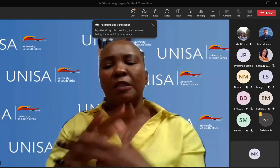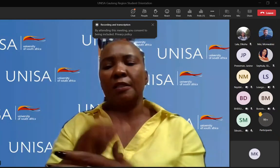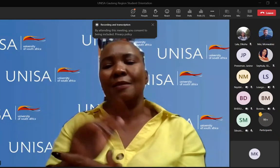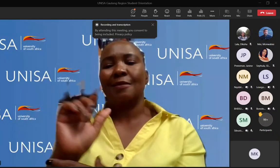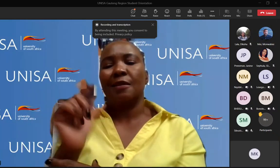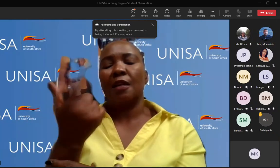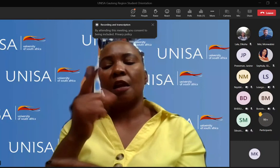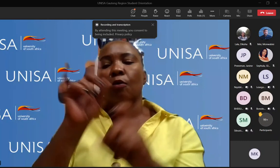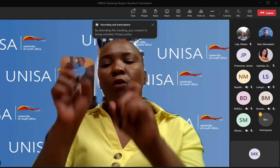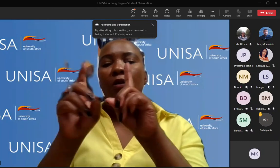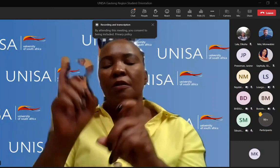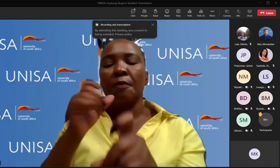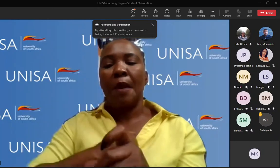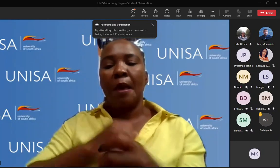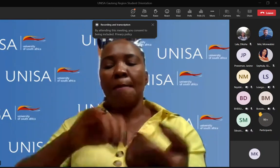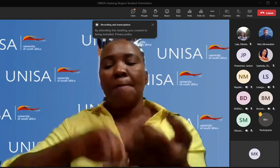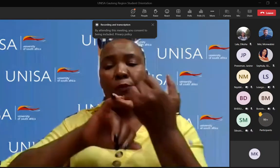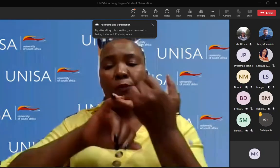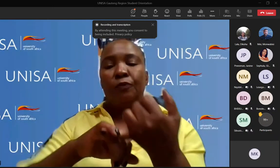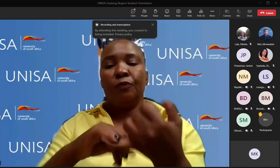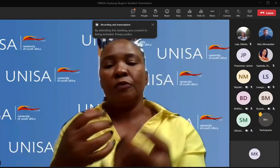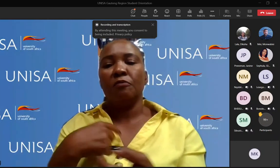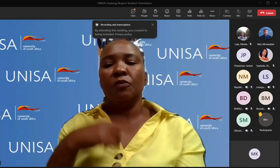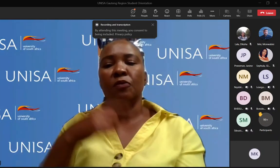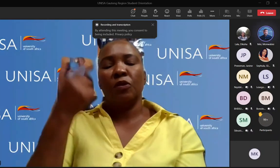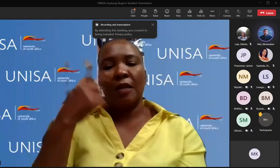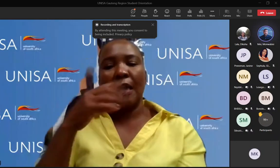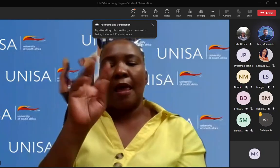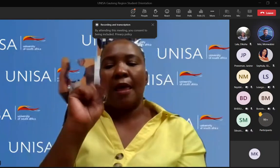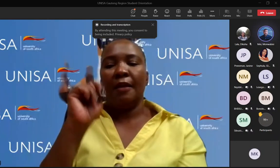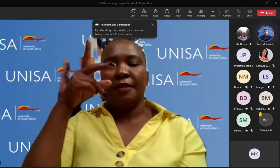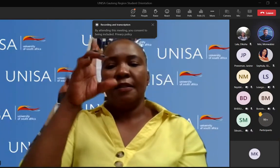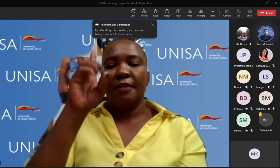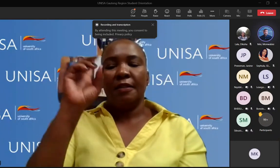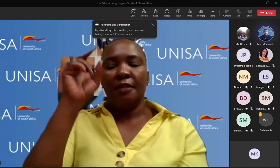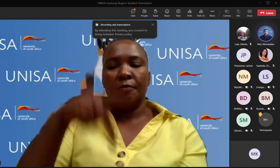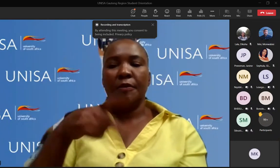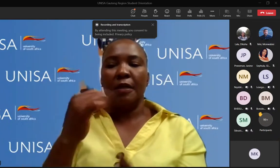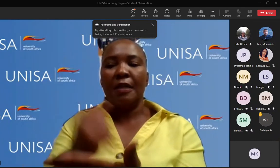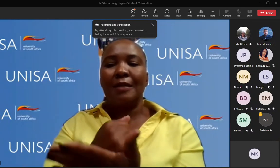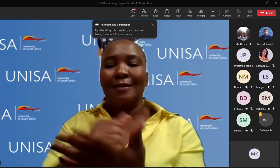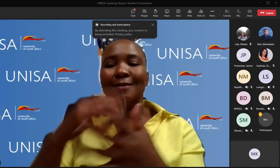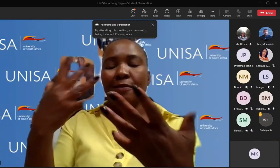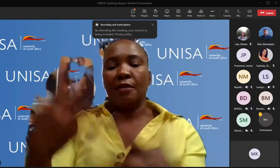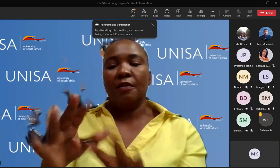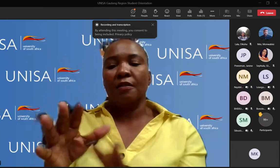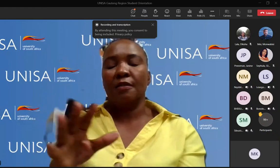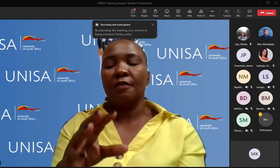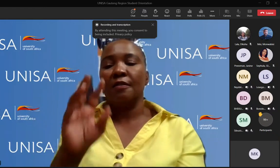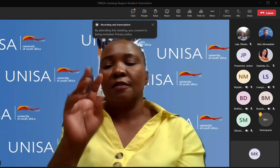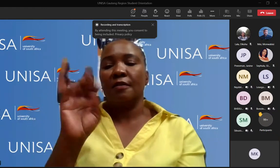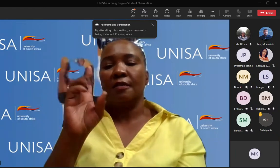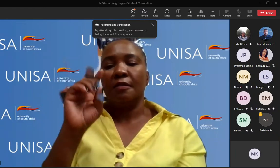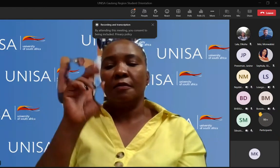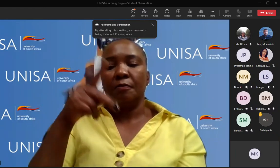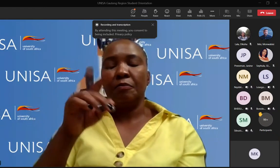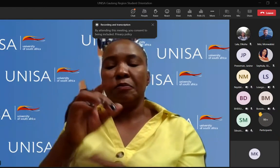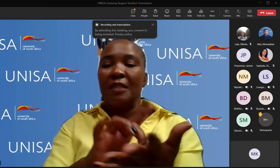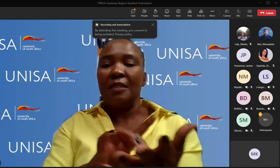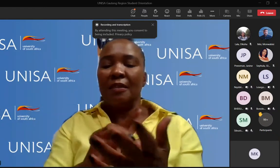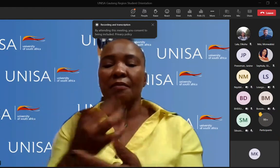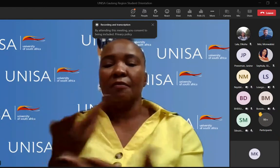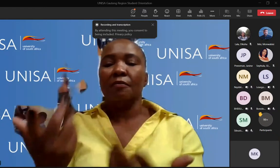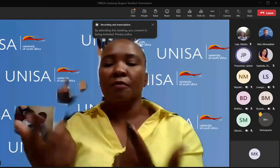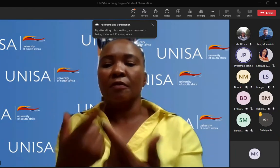about my modules so I'm an NDP I'm registered under the NDP um section I come from